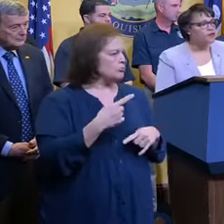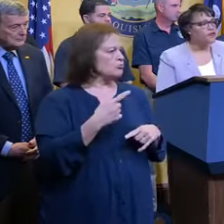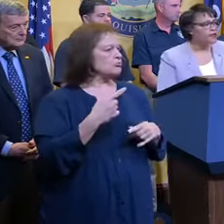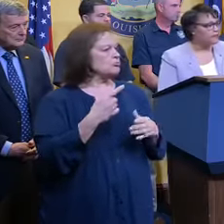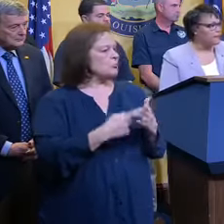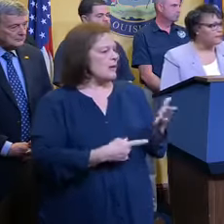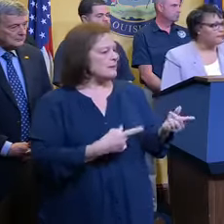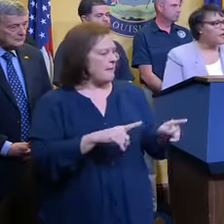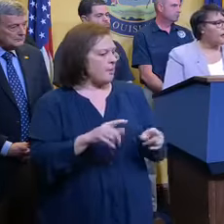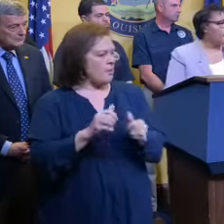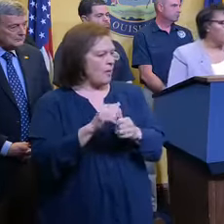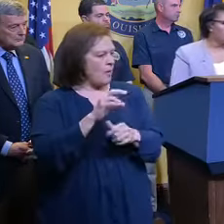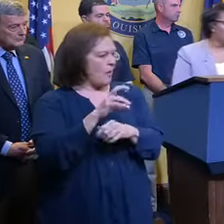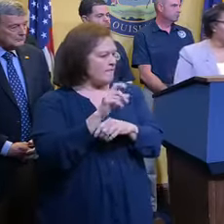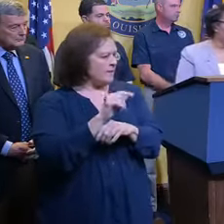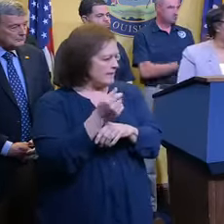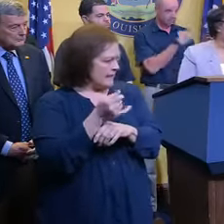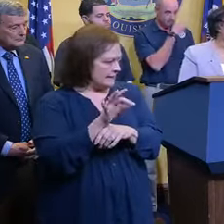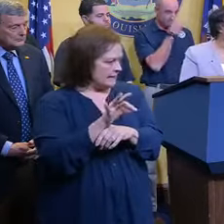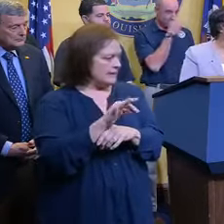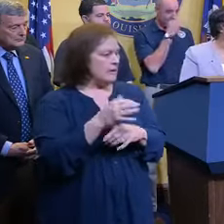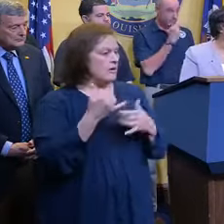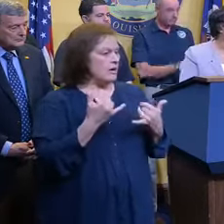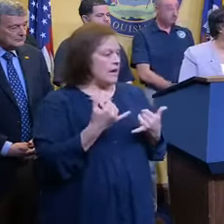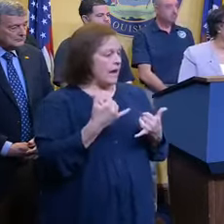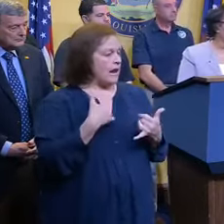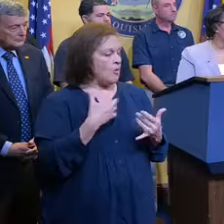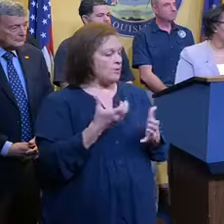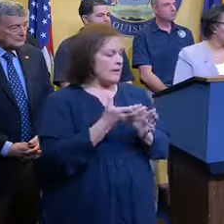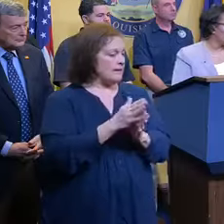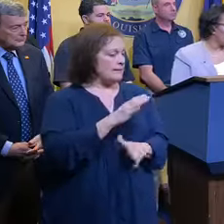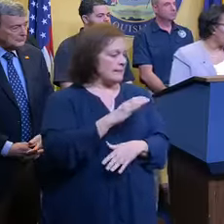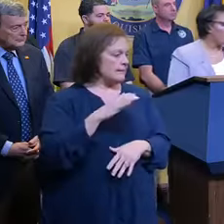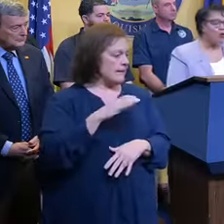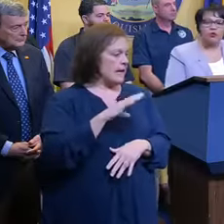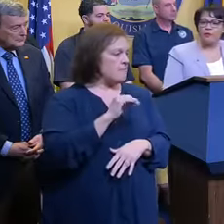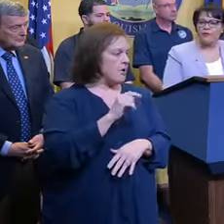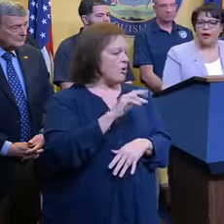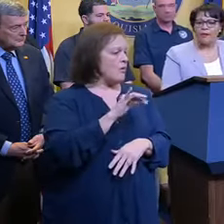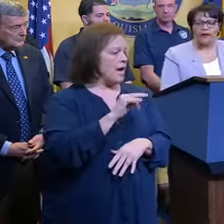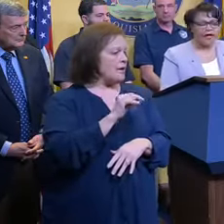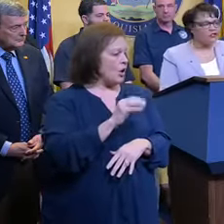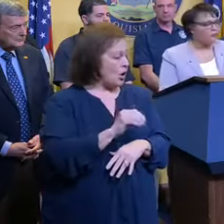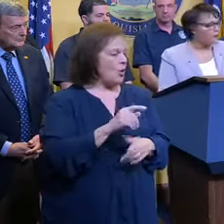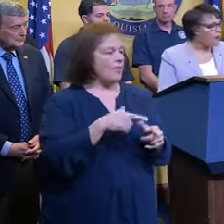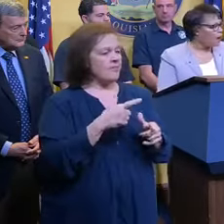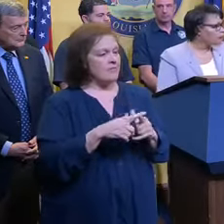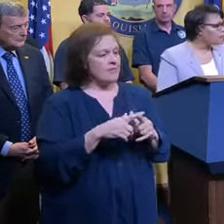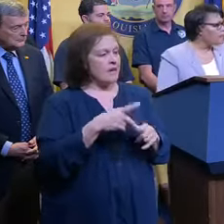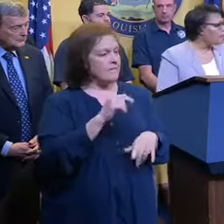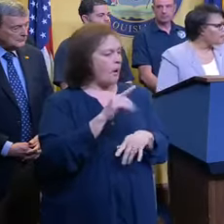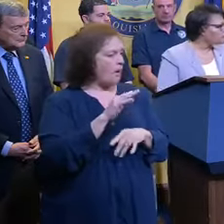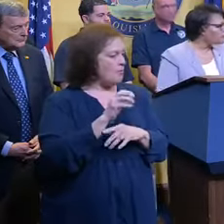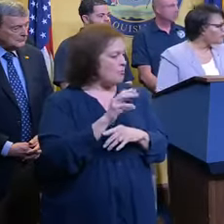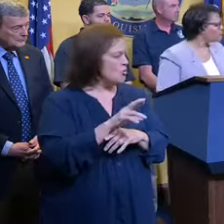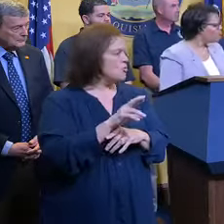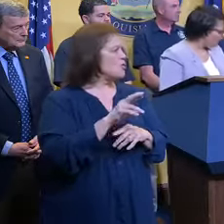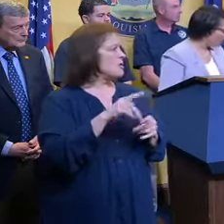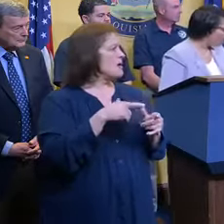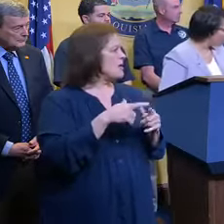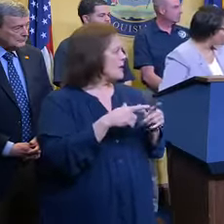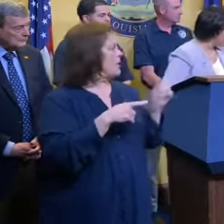to COVID-19. At this time, I would love to ask Councilmember Moreno, which will be followed by Councilmember Palmer and Councilmember